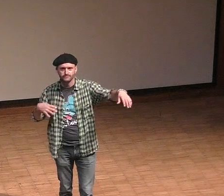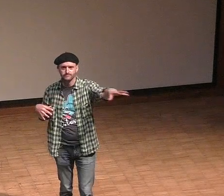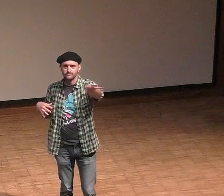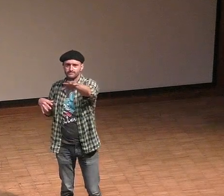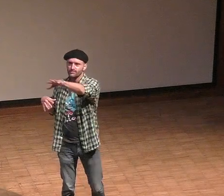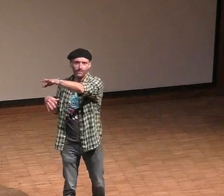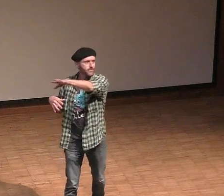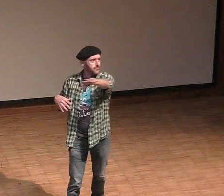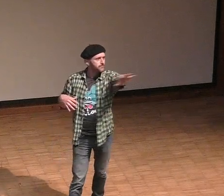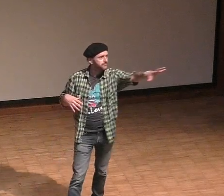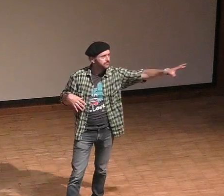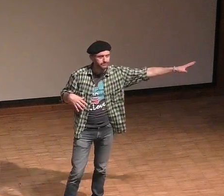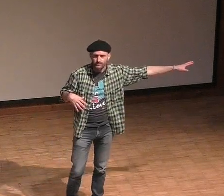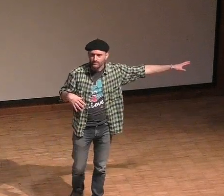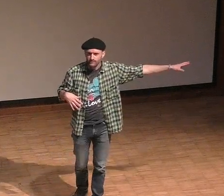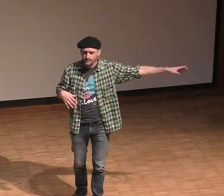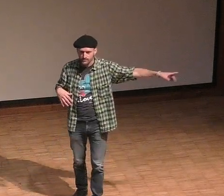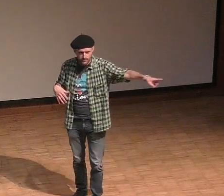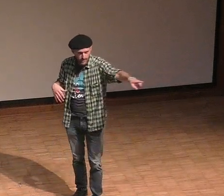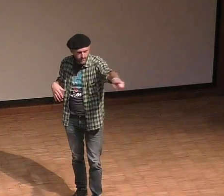Somebody else? Anyone else wants to volunteer?